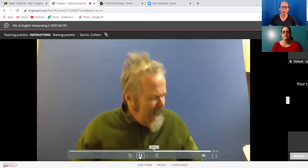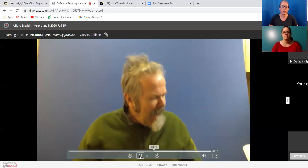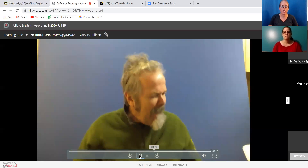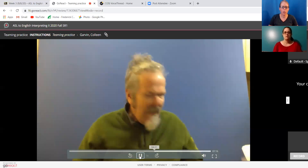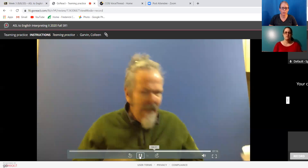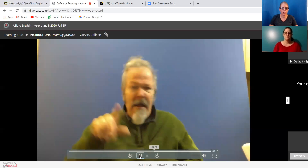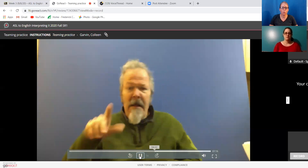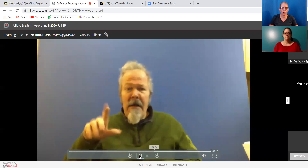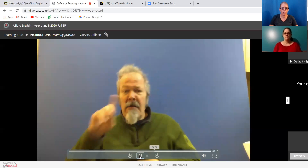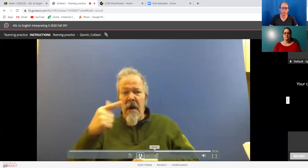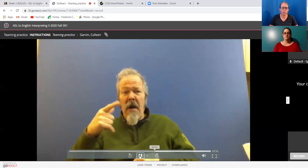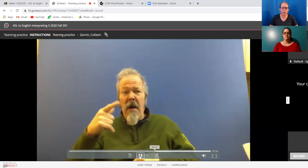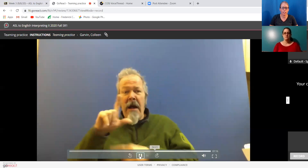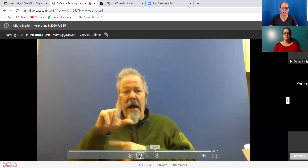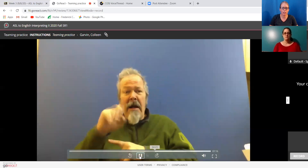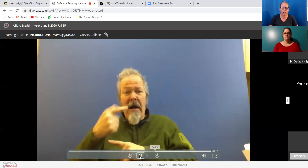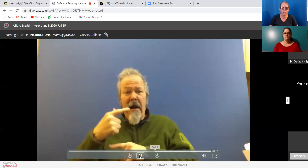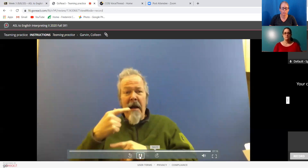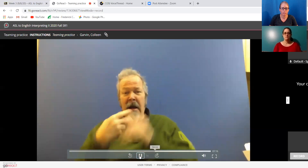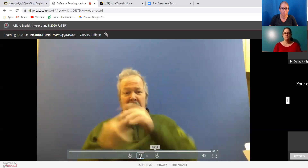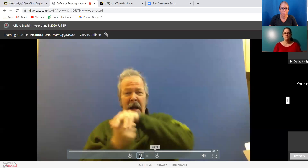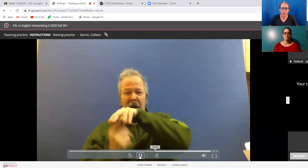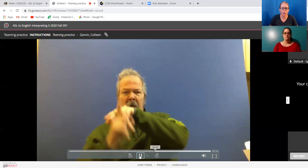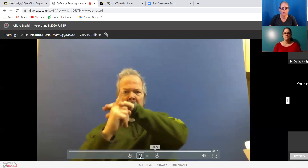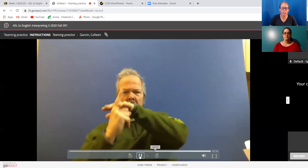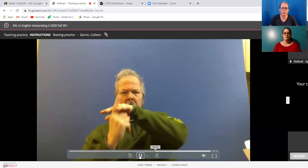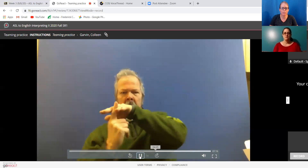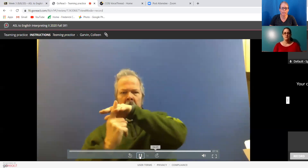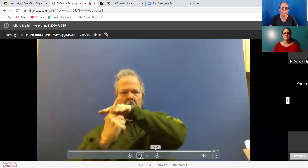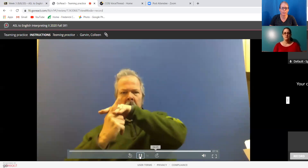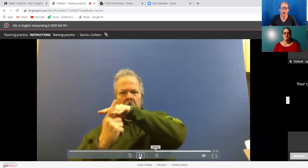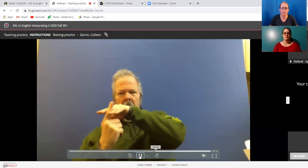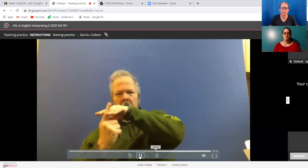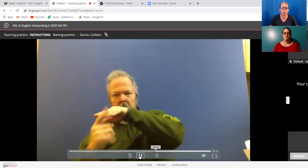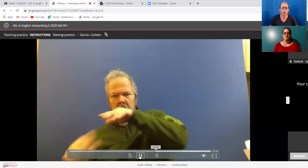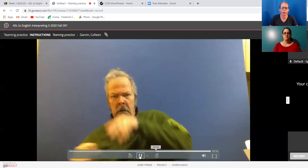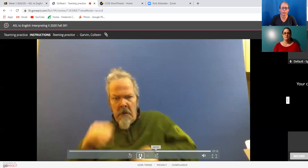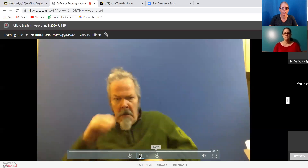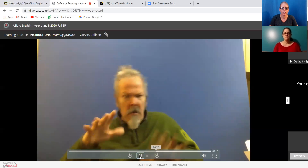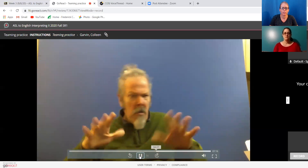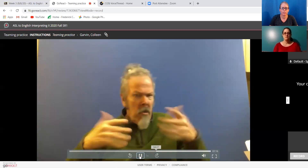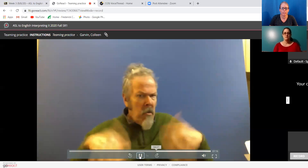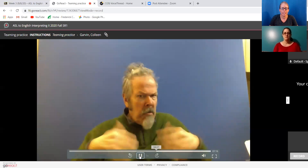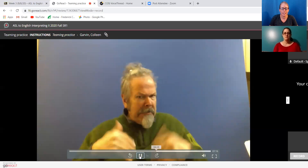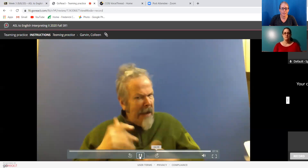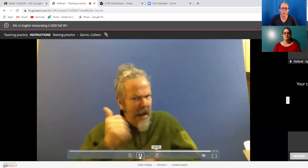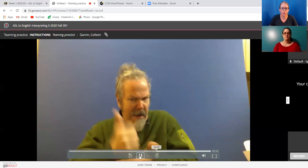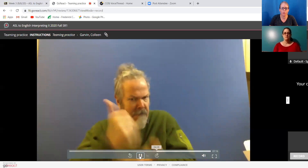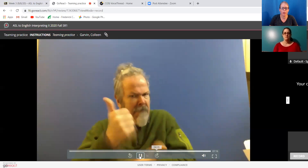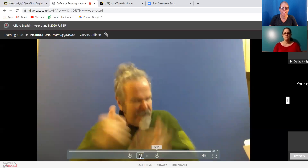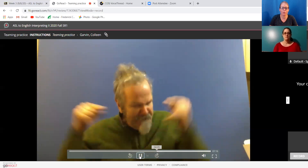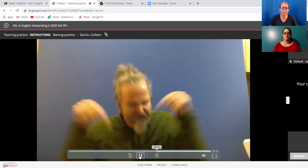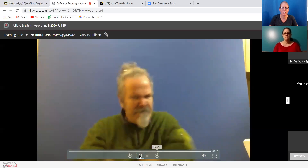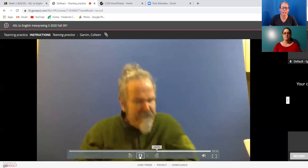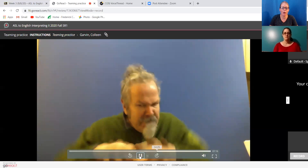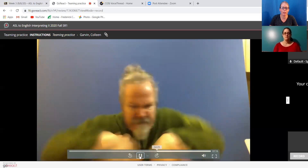The boy then jumped into the water to try to save his dog, but all you could see was his leg just bobbing in the water. So,